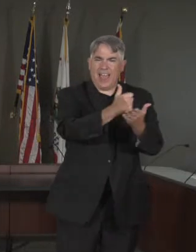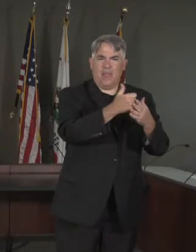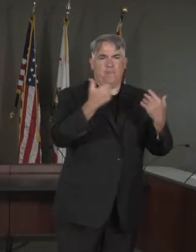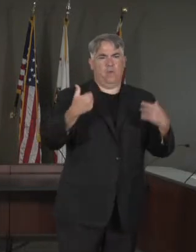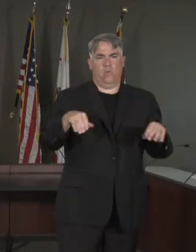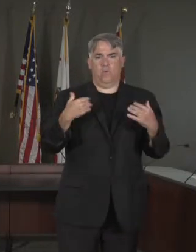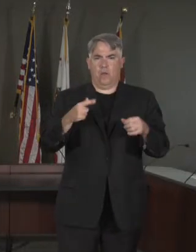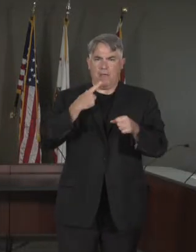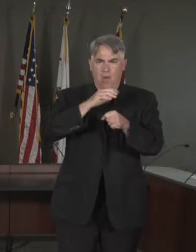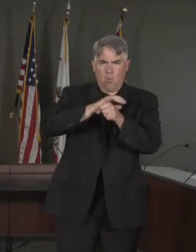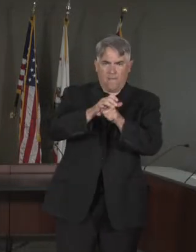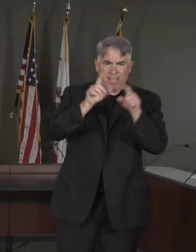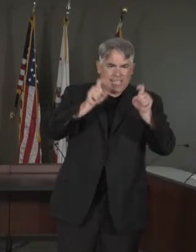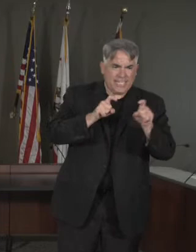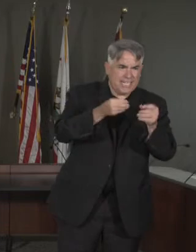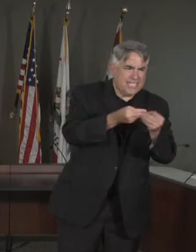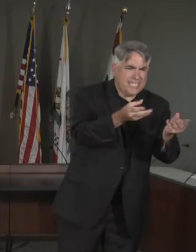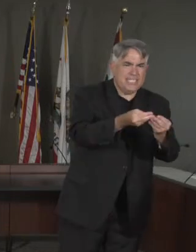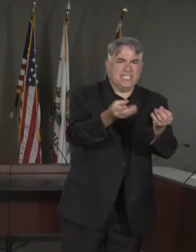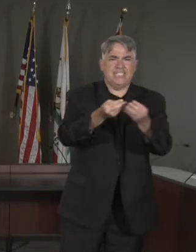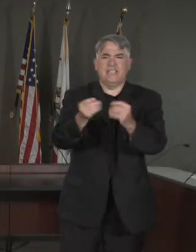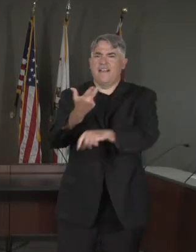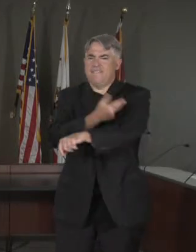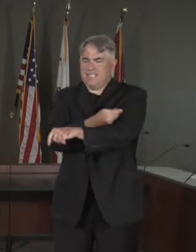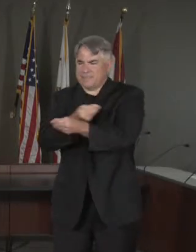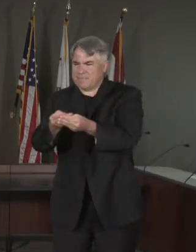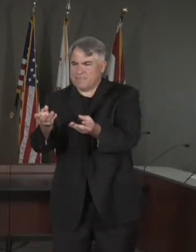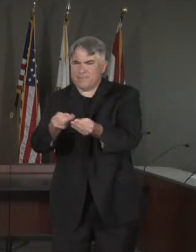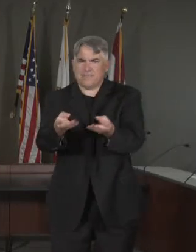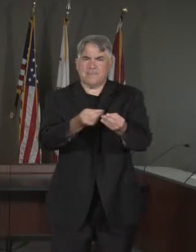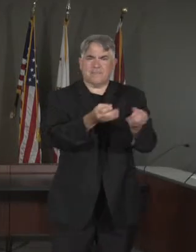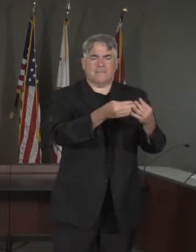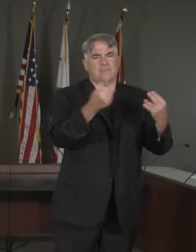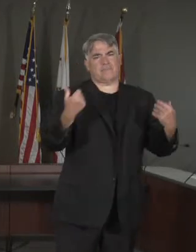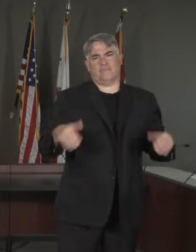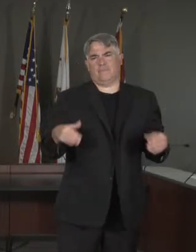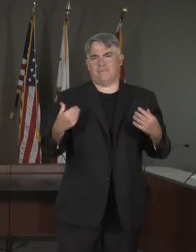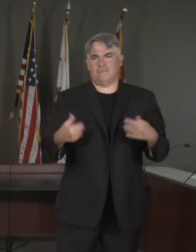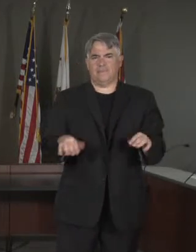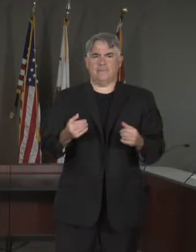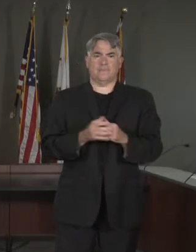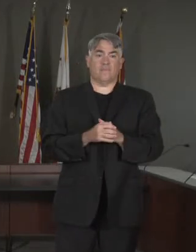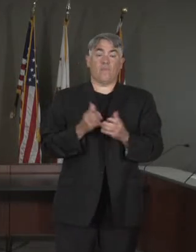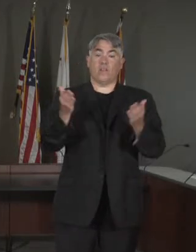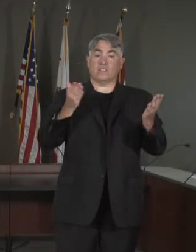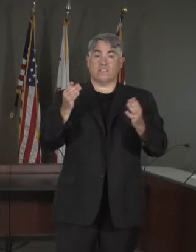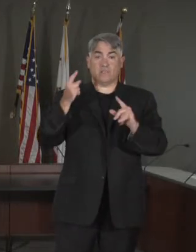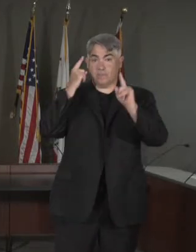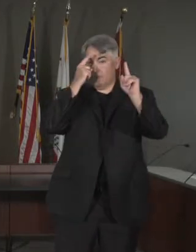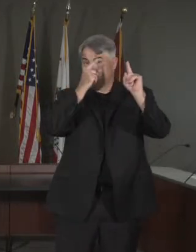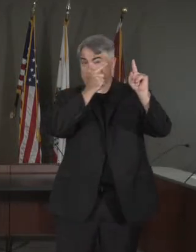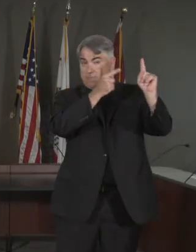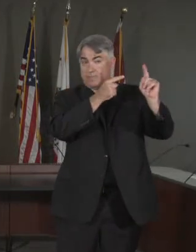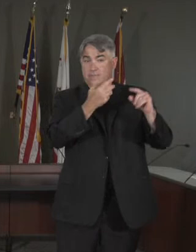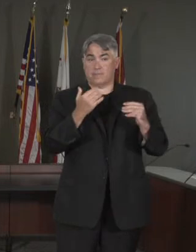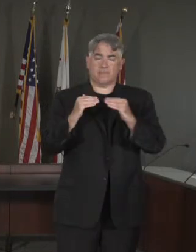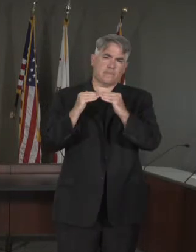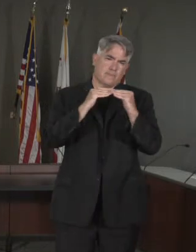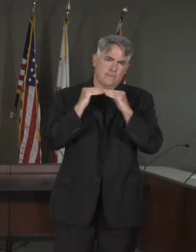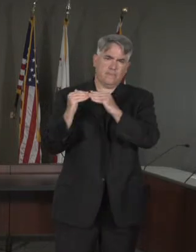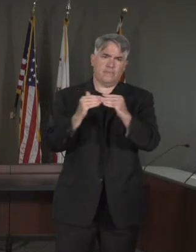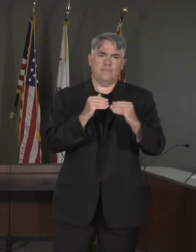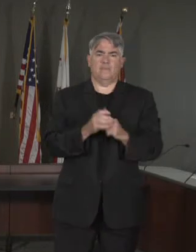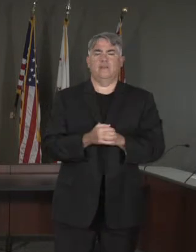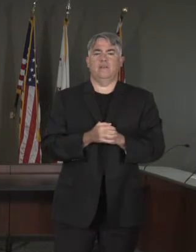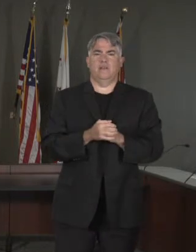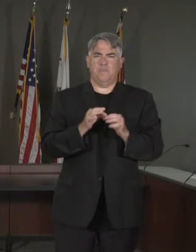testing, vaccine distribution, and other services from an equitable lens, and how important it is to continue to mitigate the